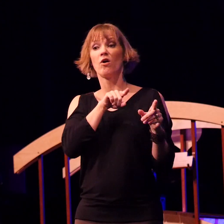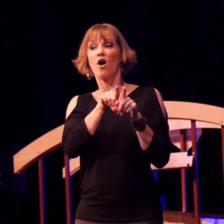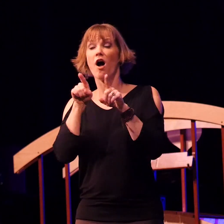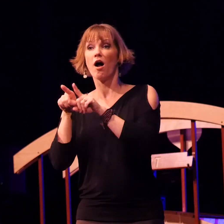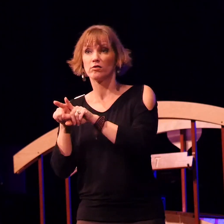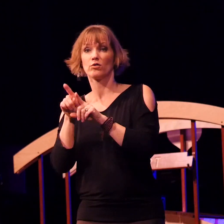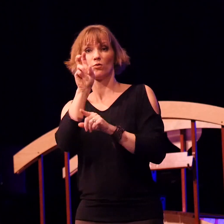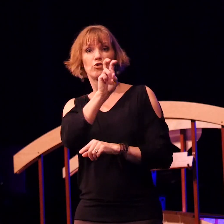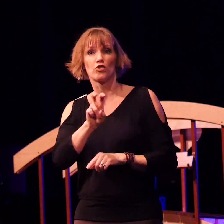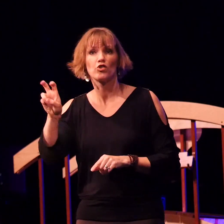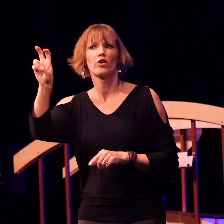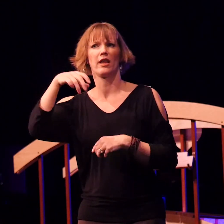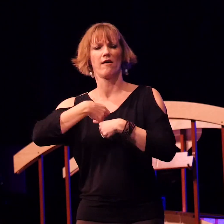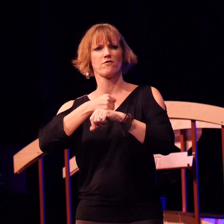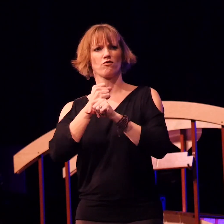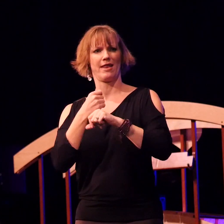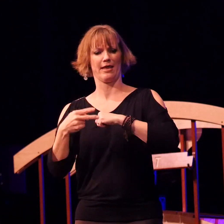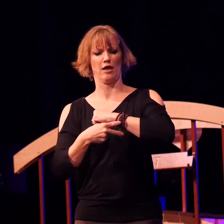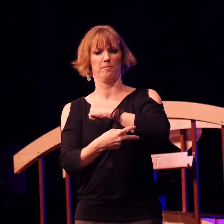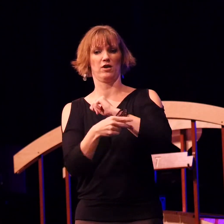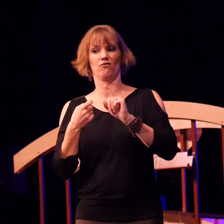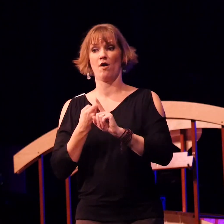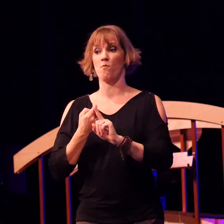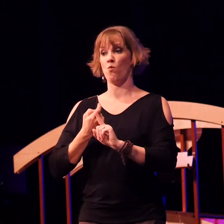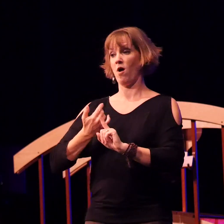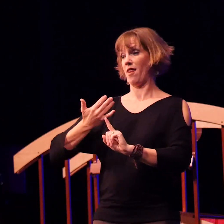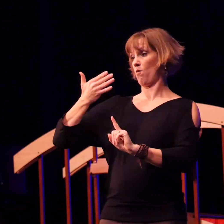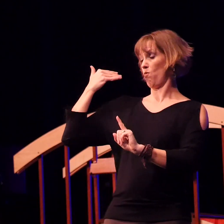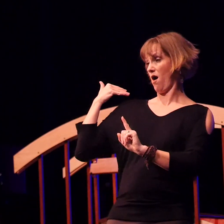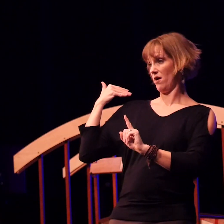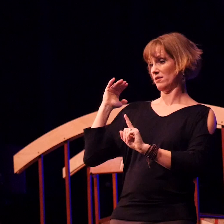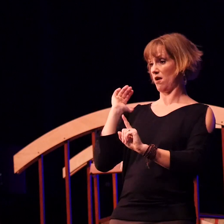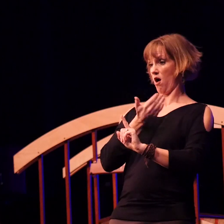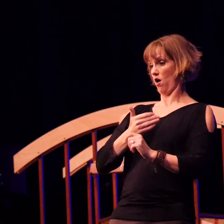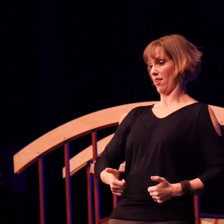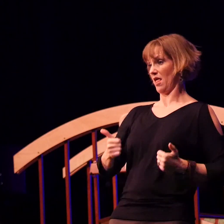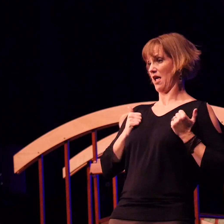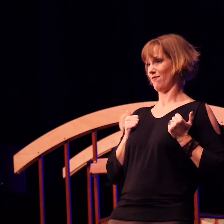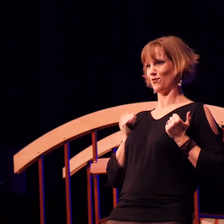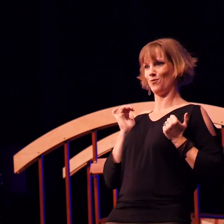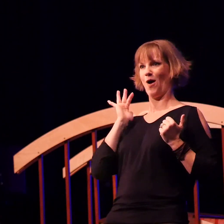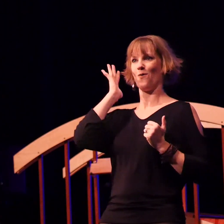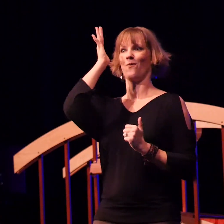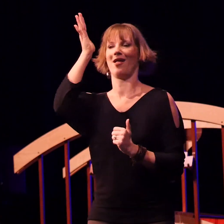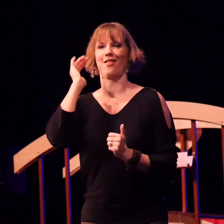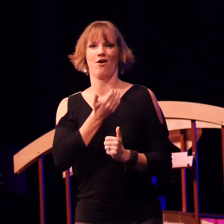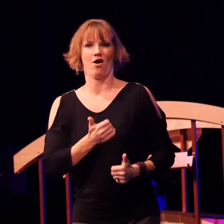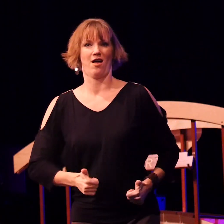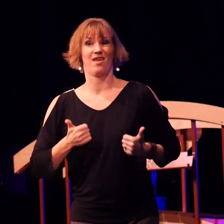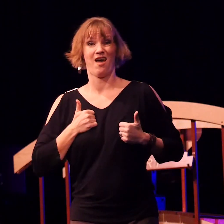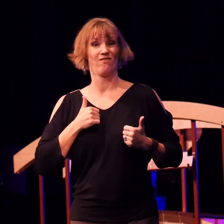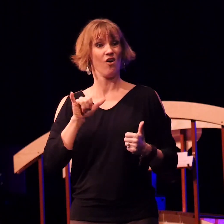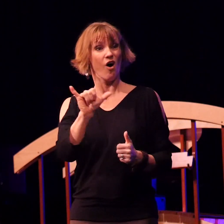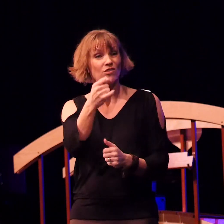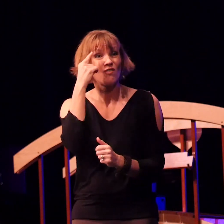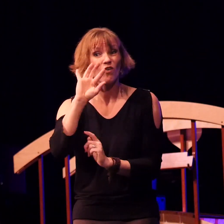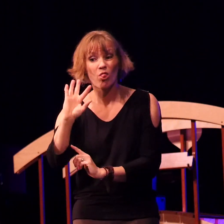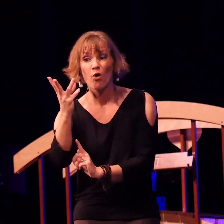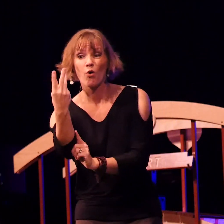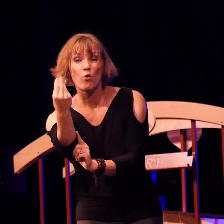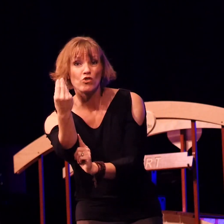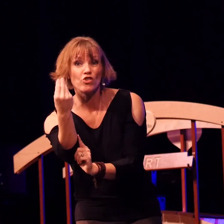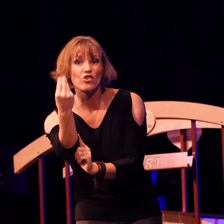on a journey of building a bridge from what was to what will be in our life. And so is our culture. We're bridging from